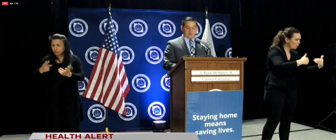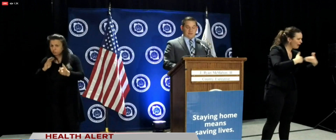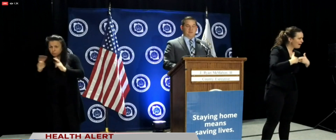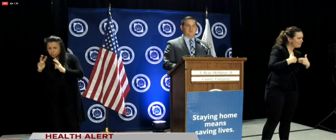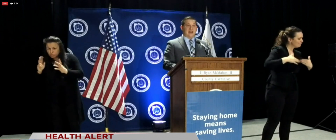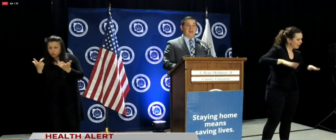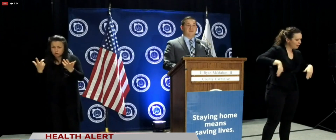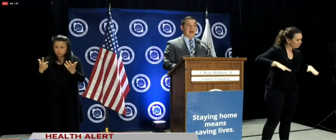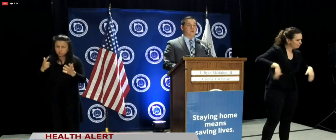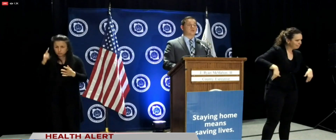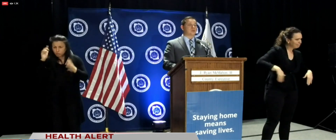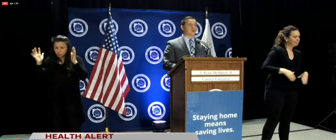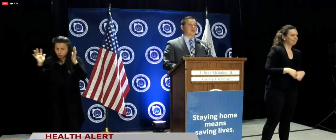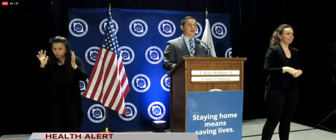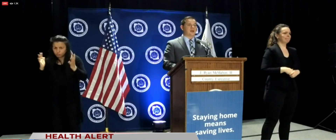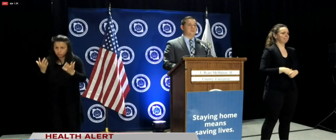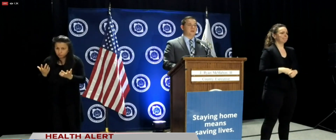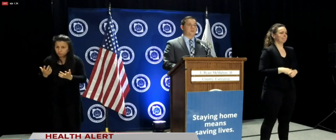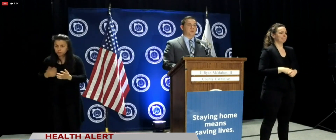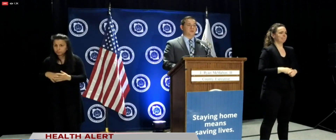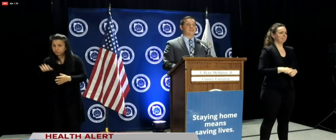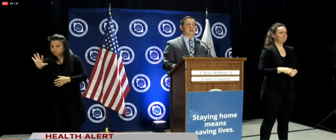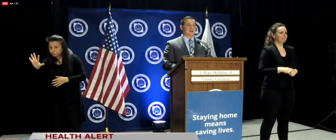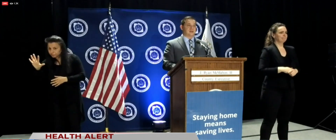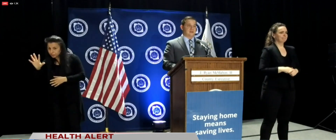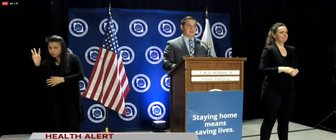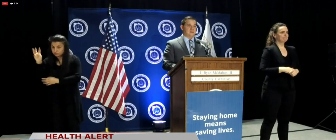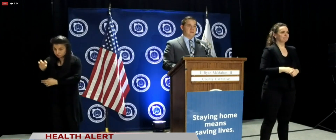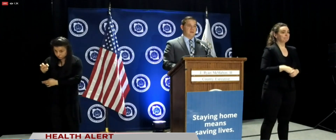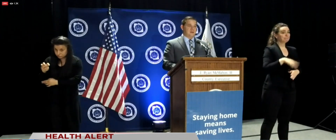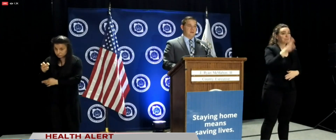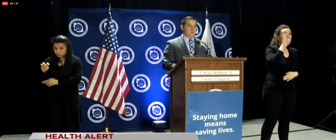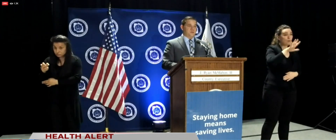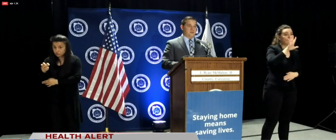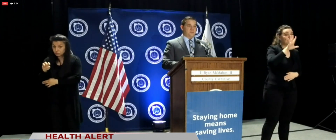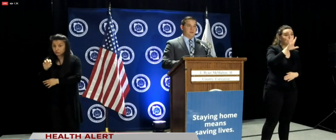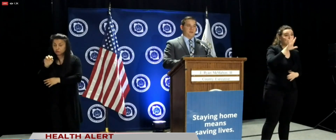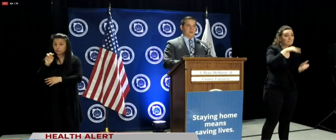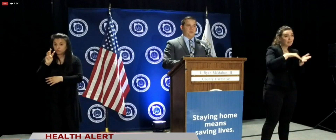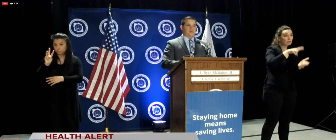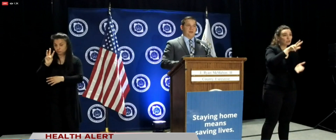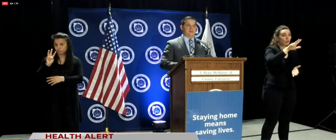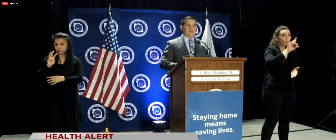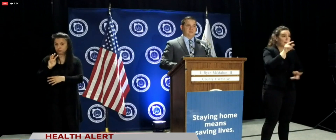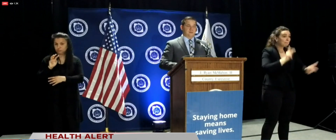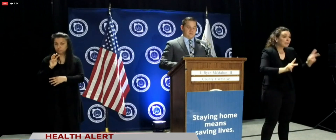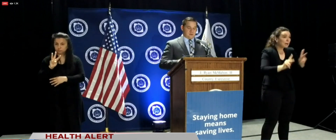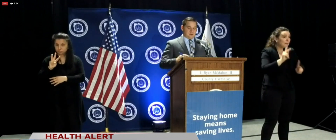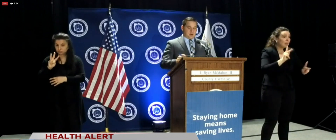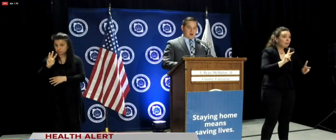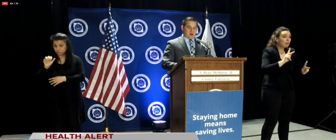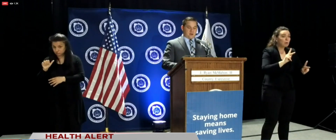Think about this, 5,038 people were sick with something other than COVID-19.